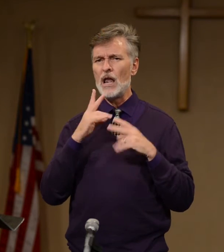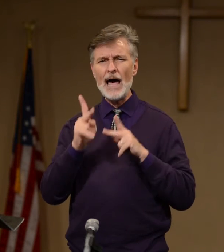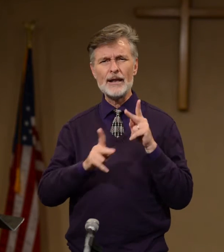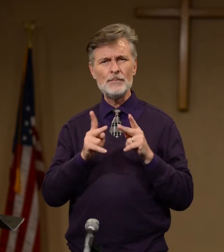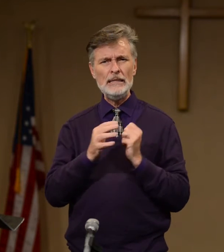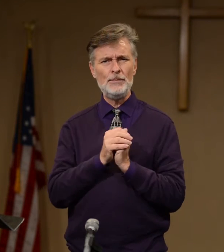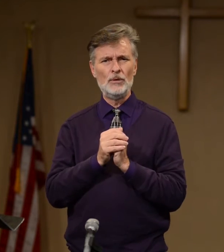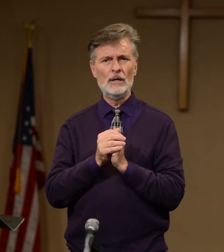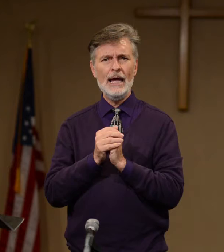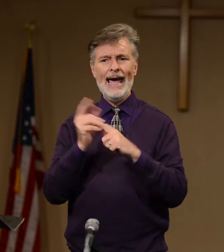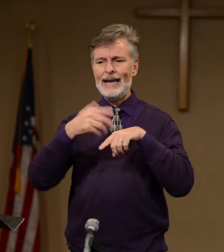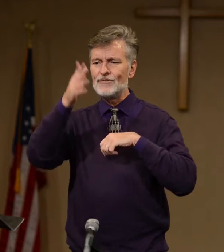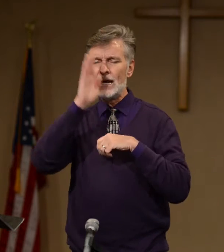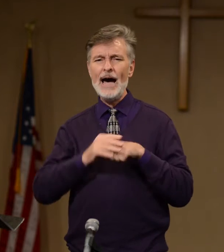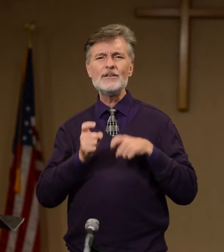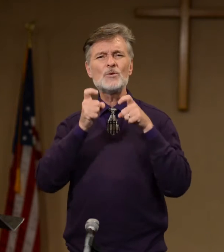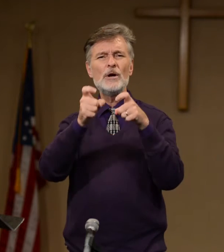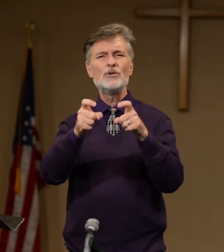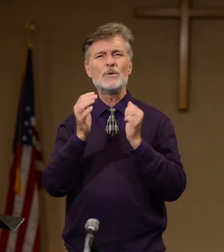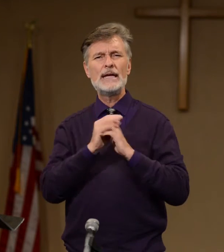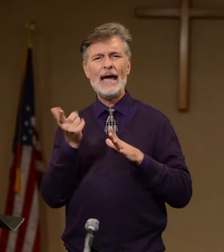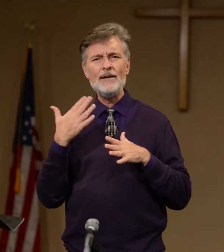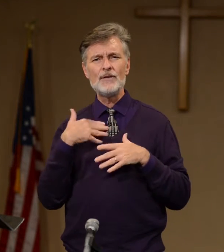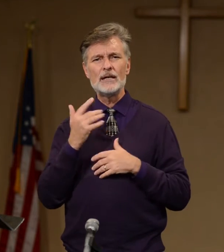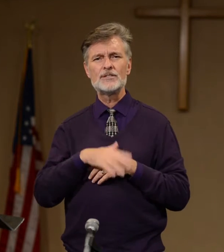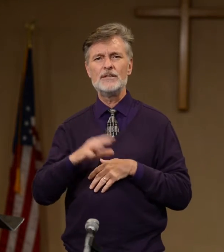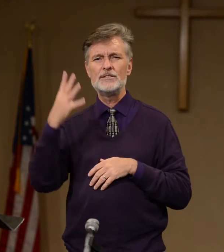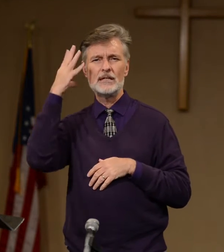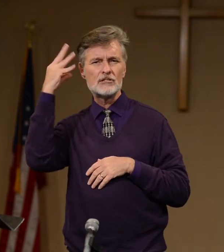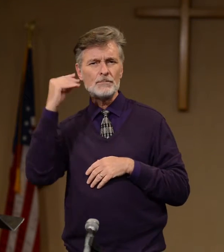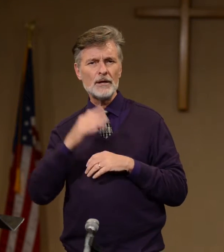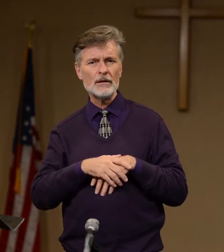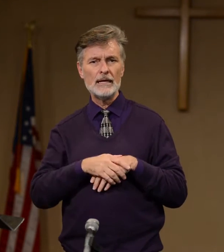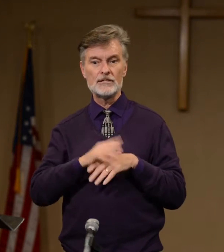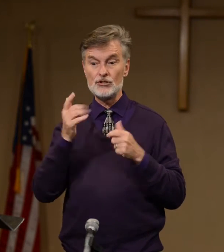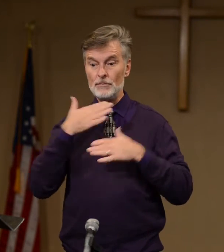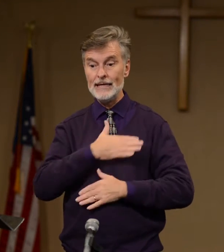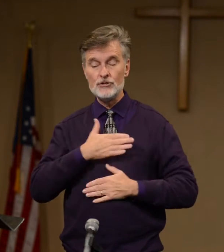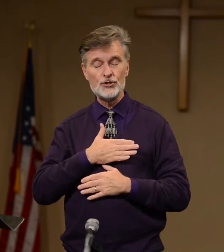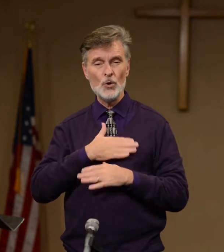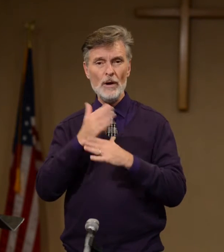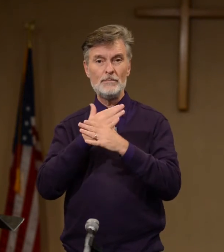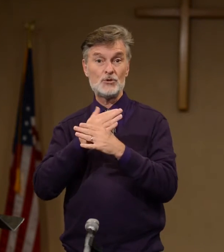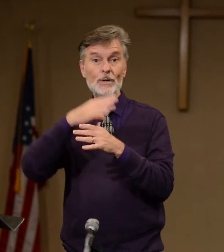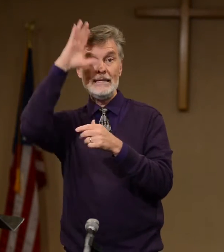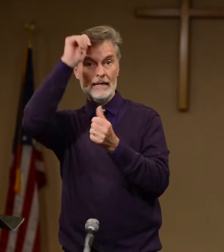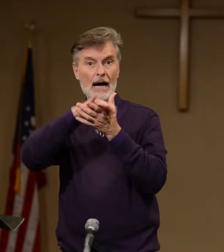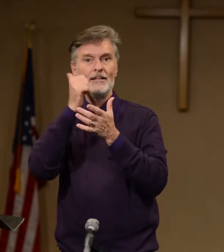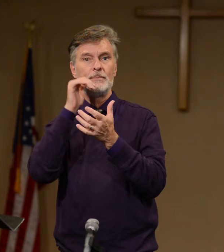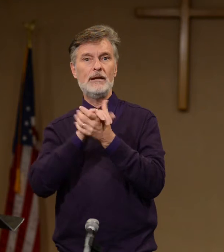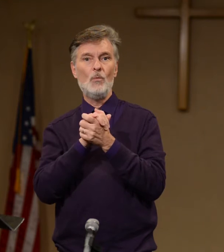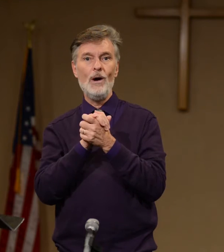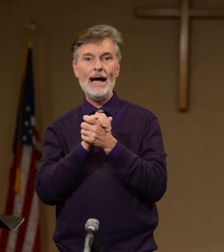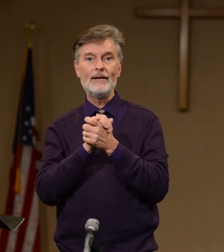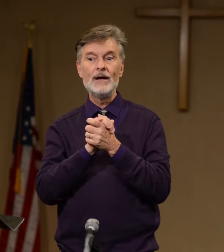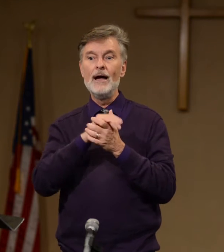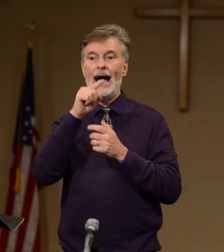lot of people. And if God is the one who gave us this experience to be enjoyed between a husband and wife,